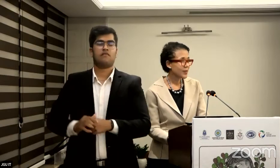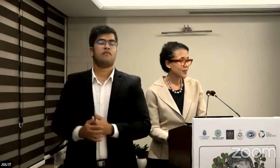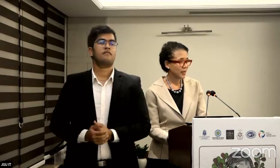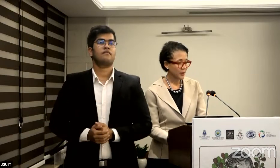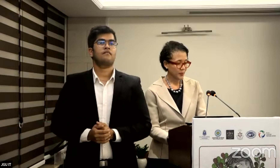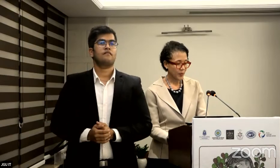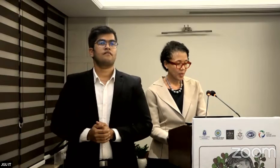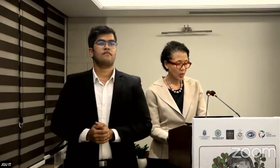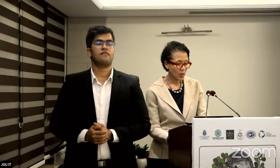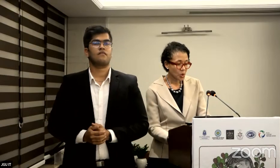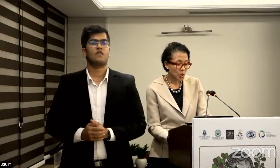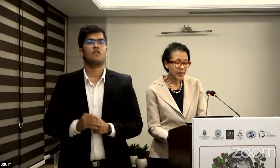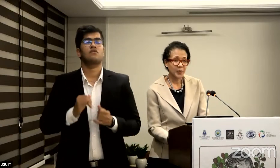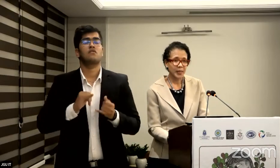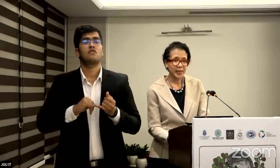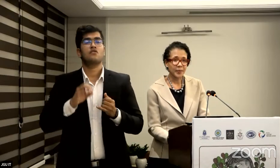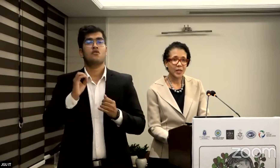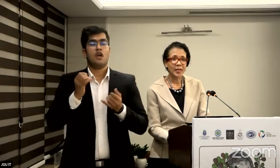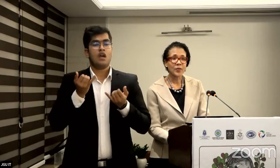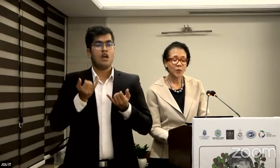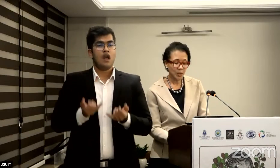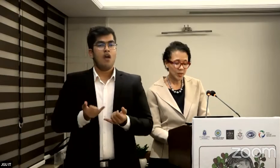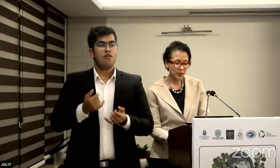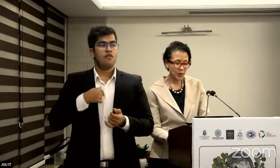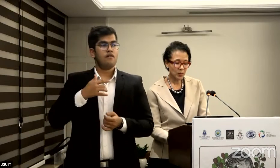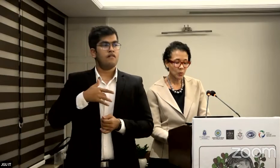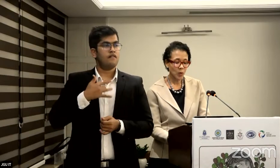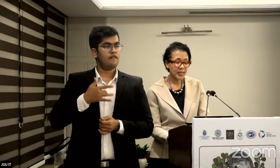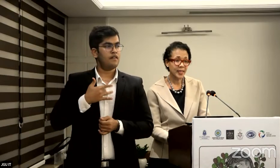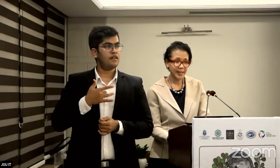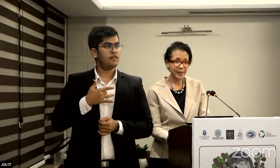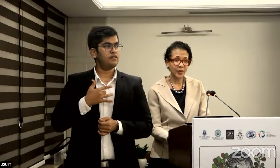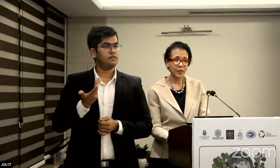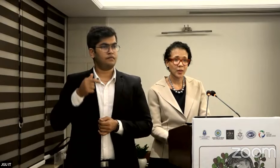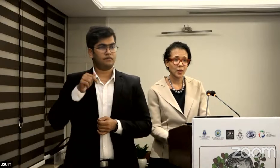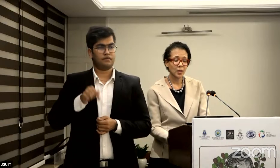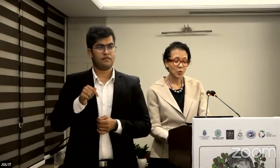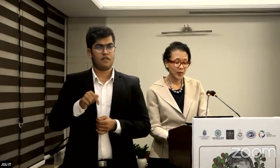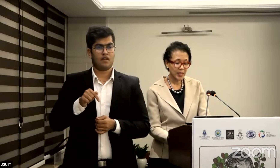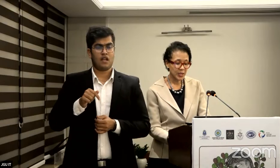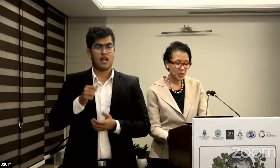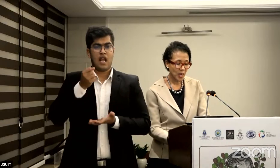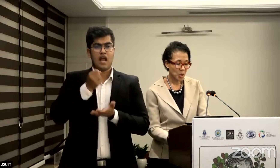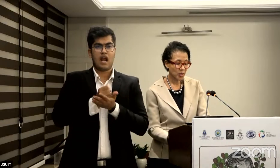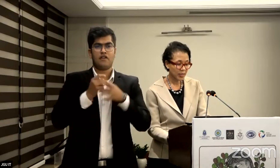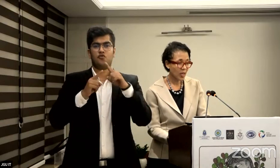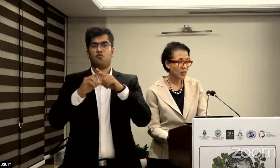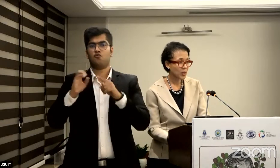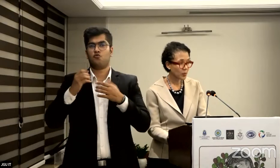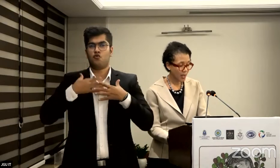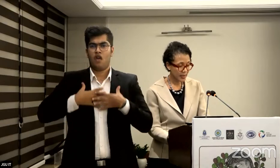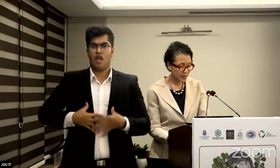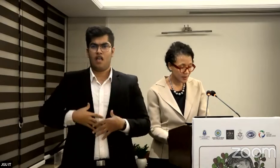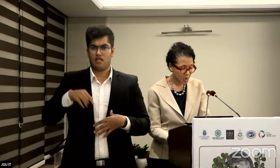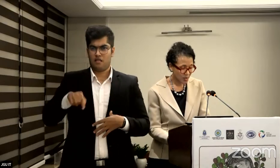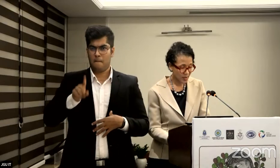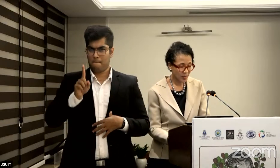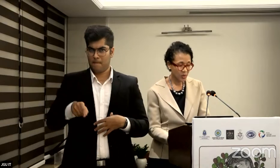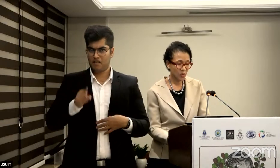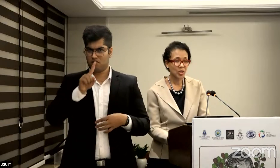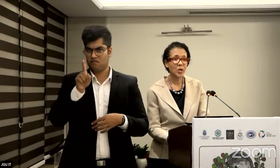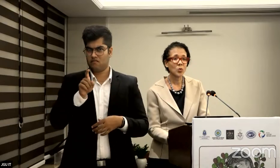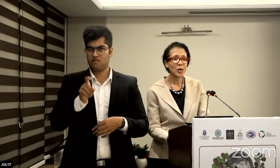So should there be an enforceable right to health within international economic law bodies such